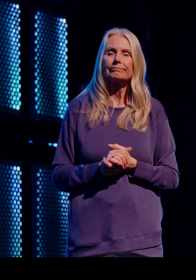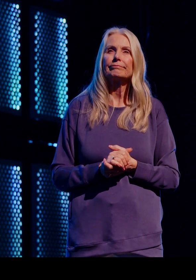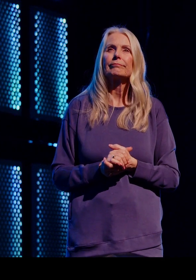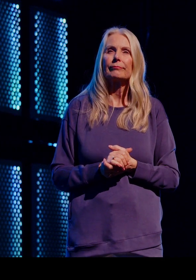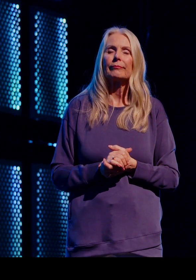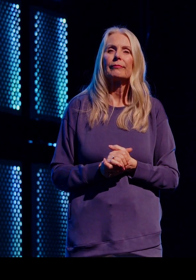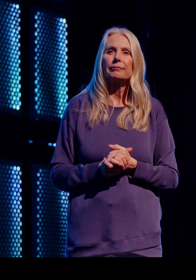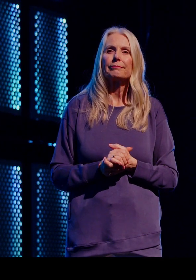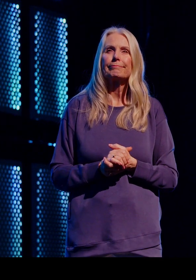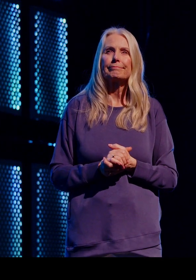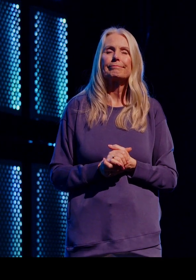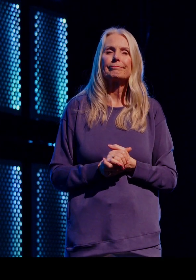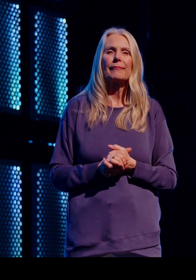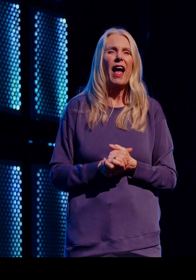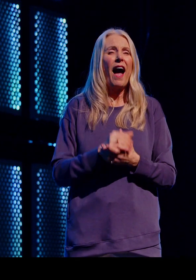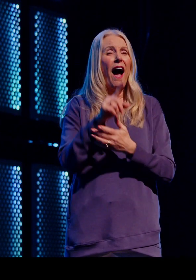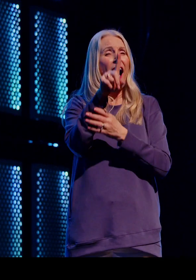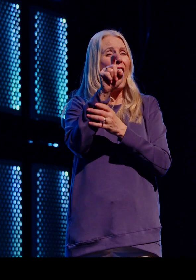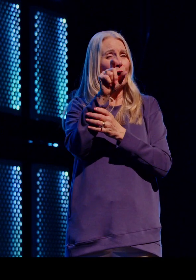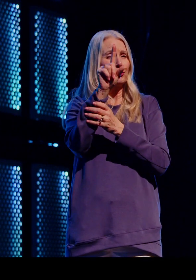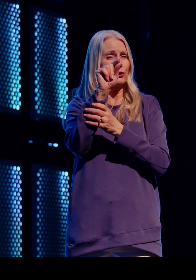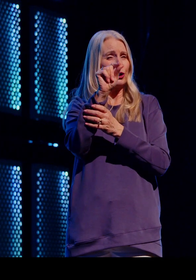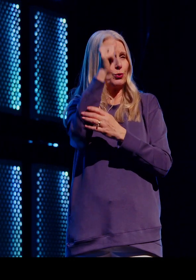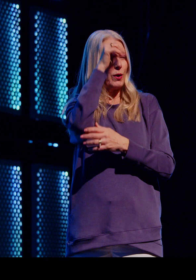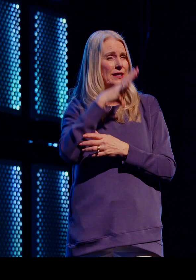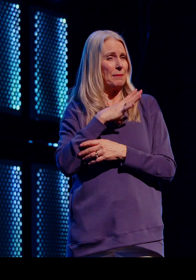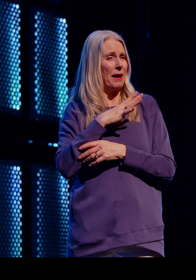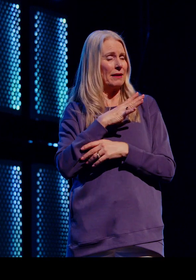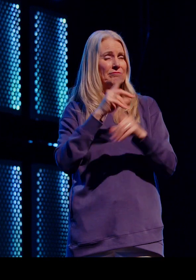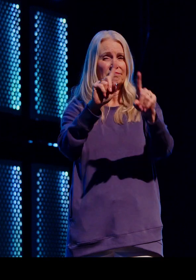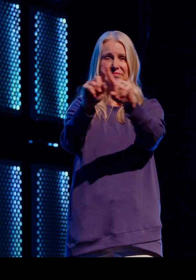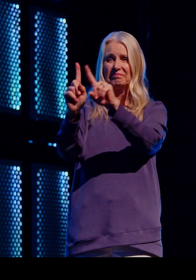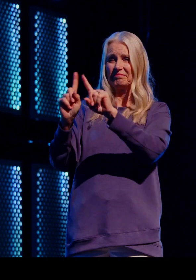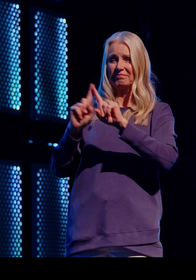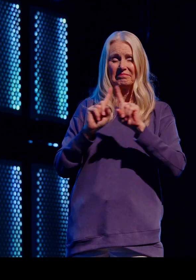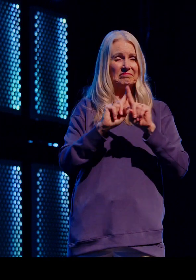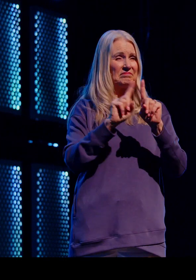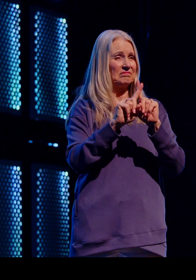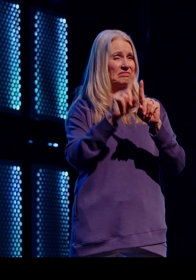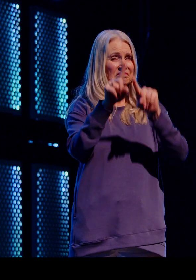that have taken 120 guys from all walks of life.